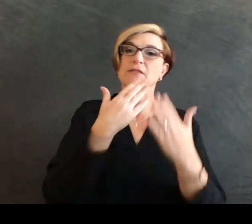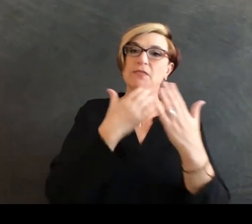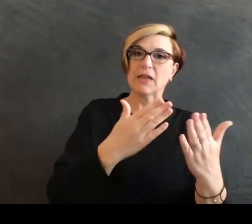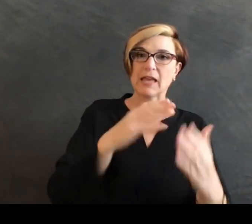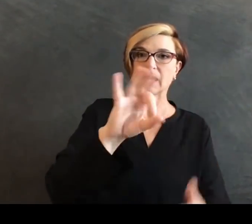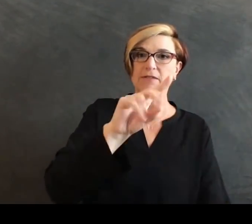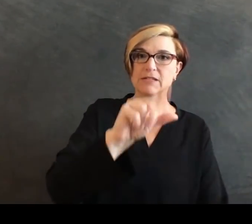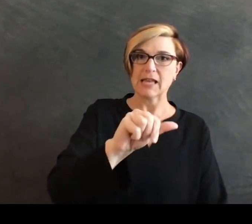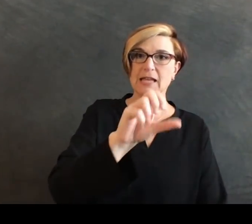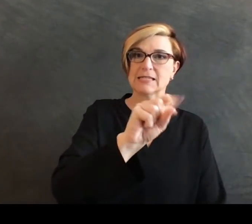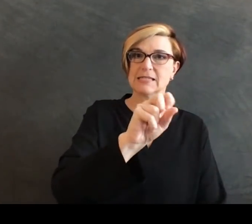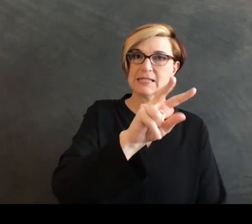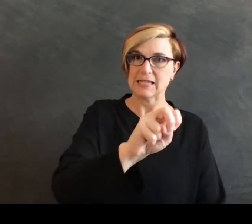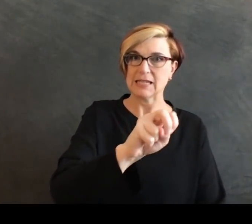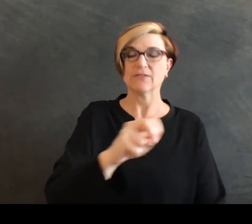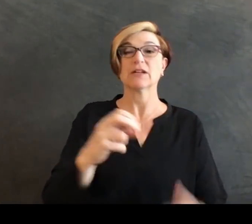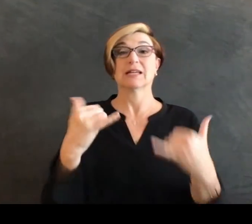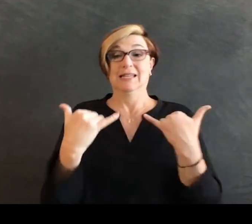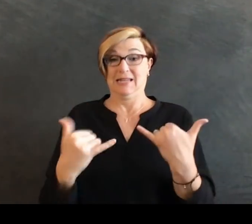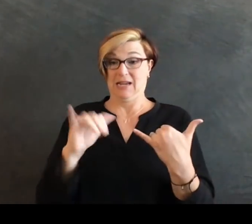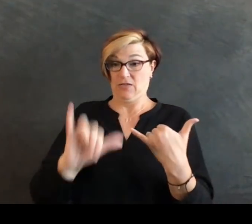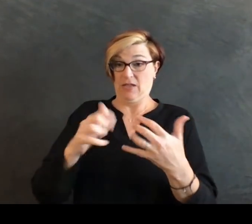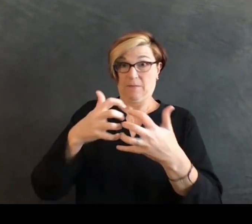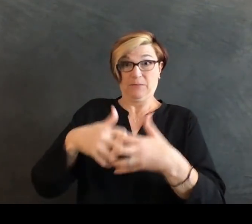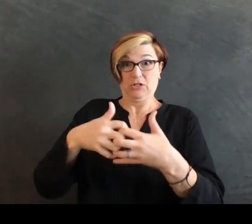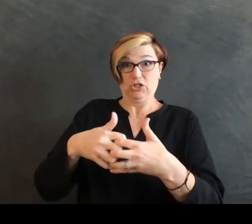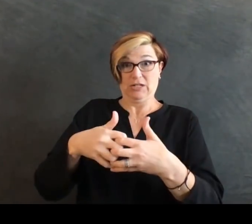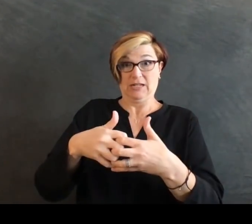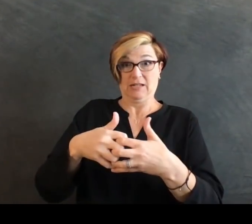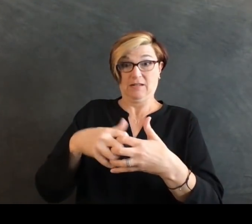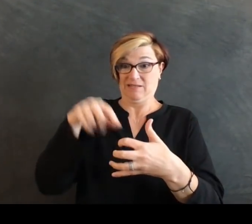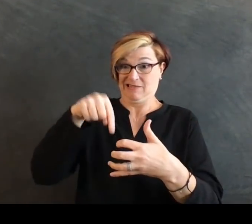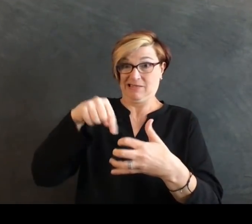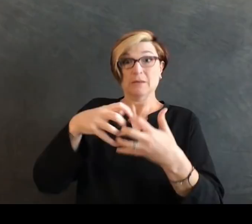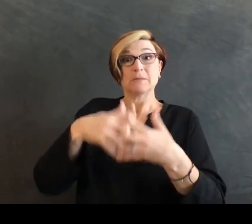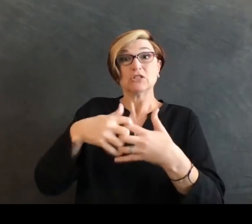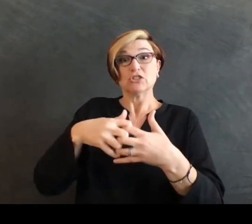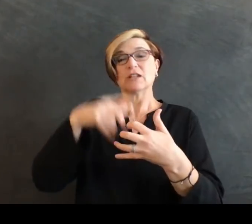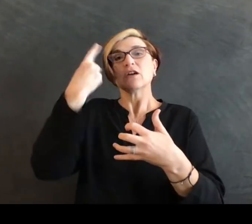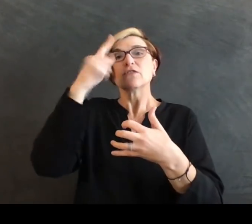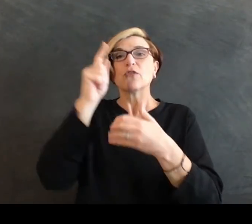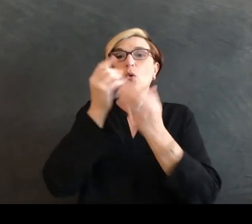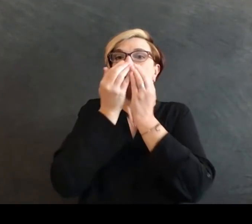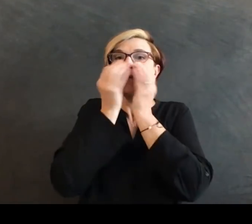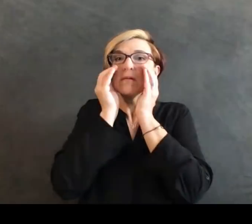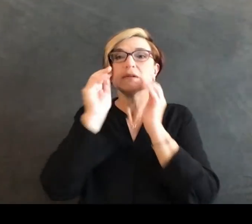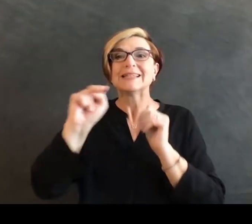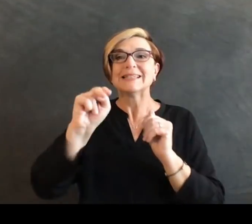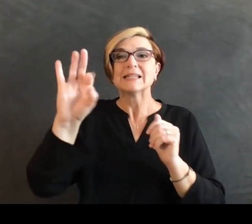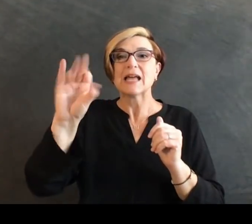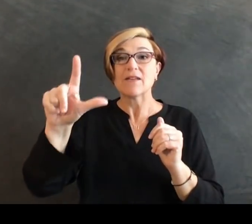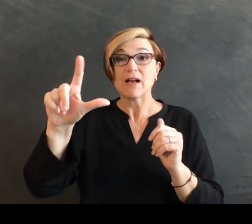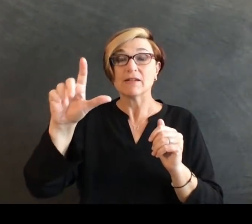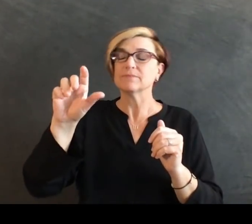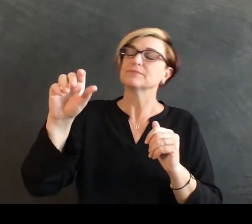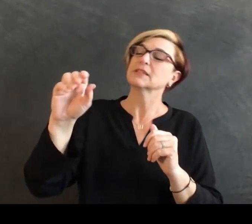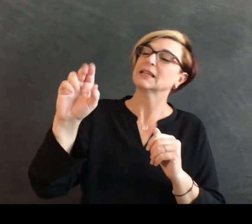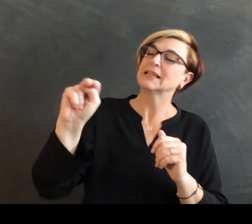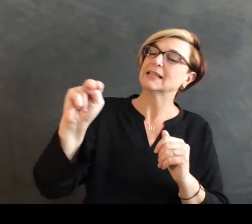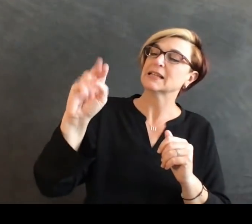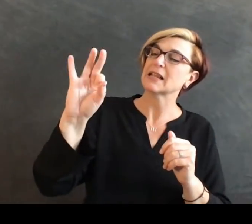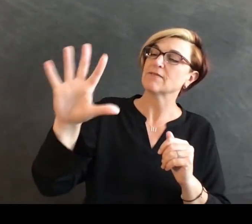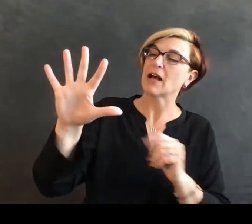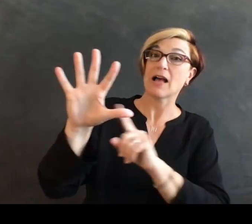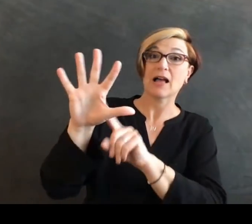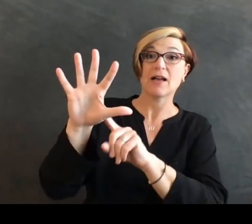now can disinfect 120,000 masks per day. Now think of that.